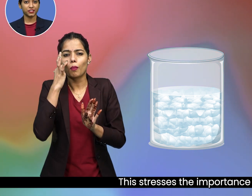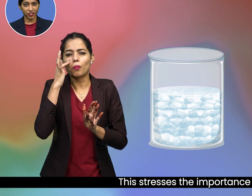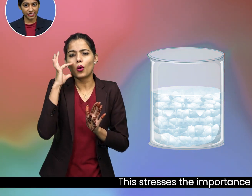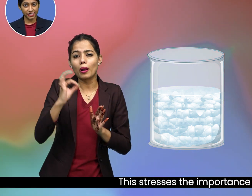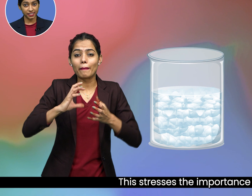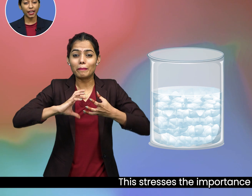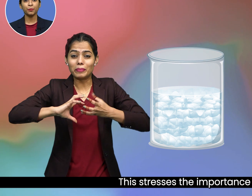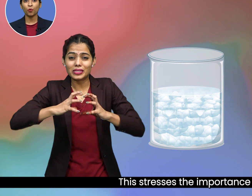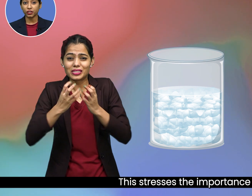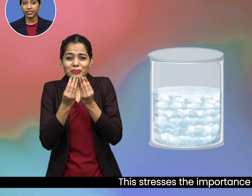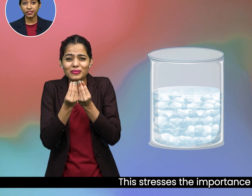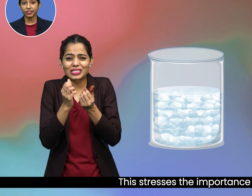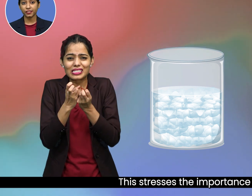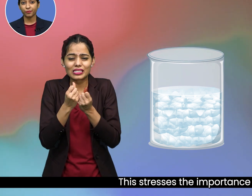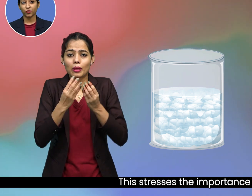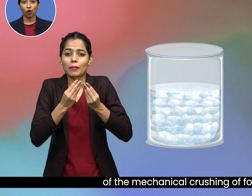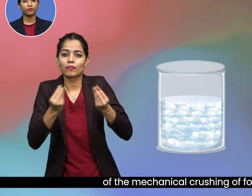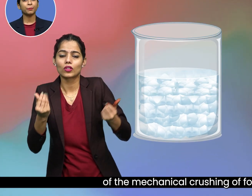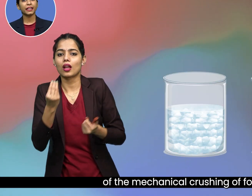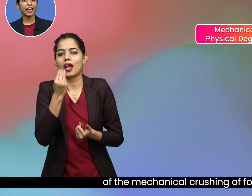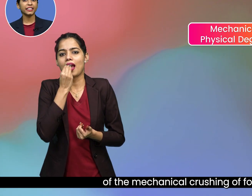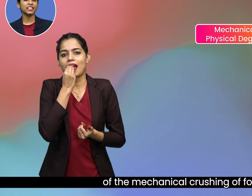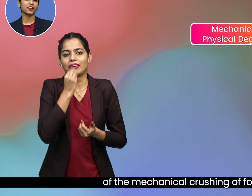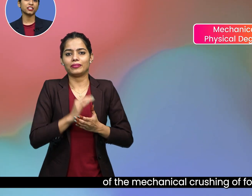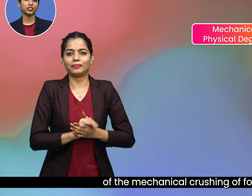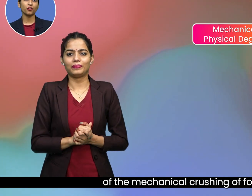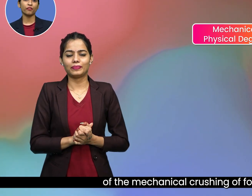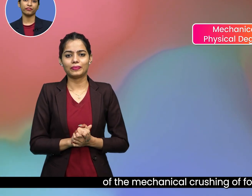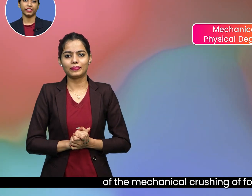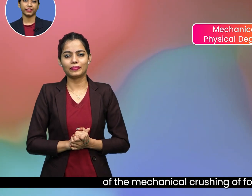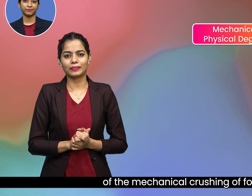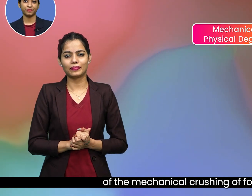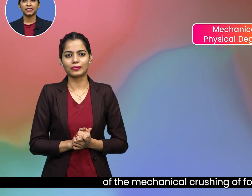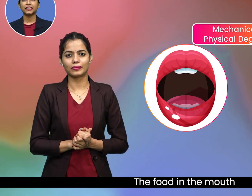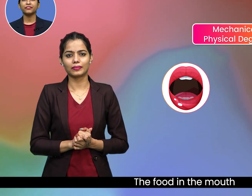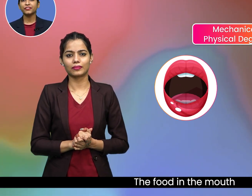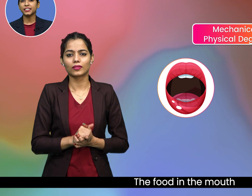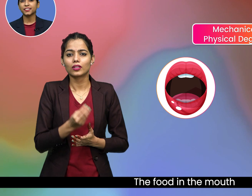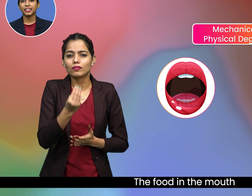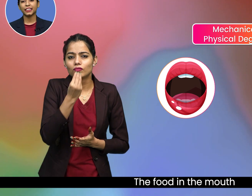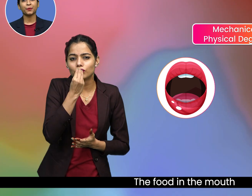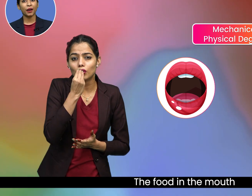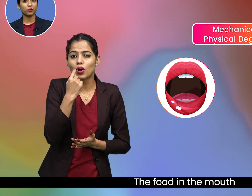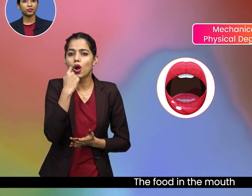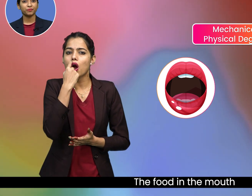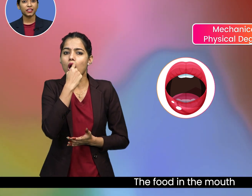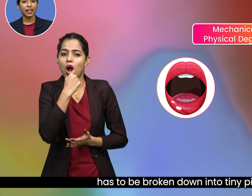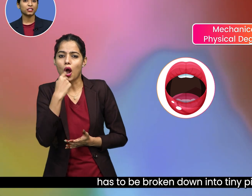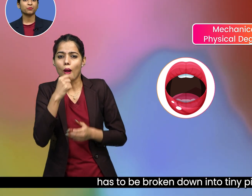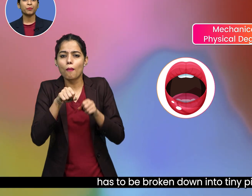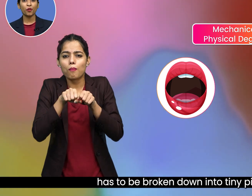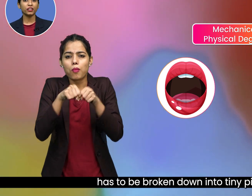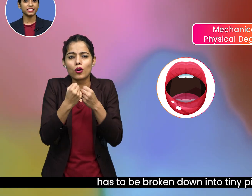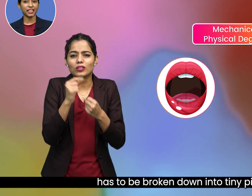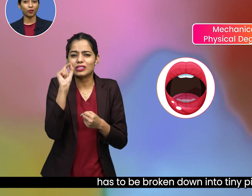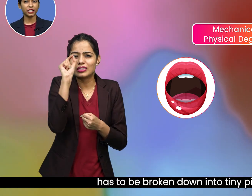This stresses the importance of the mechanical crushing of food. The food in the mouth has